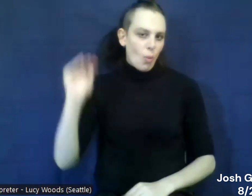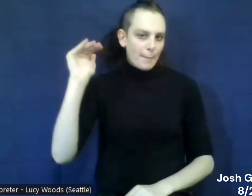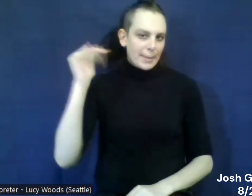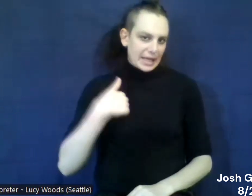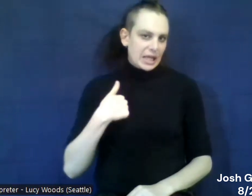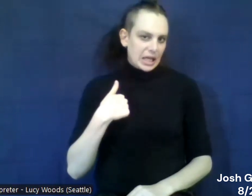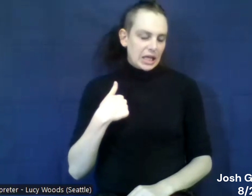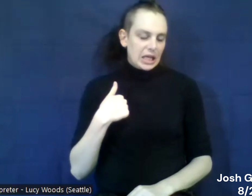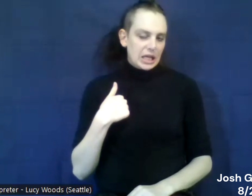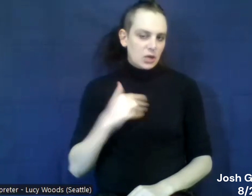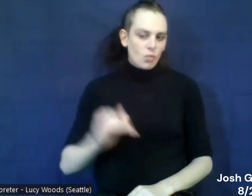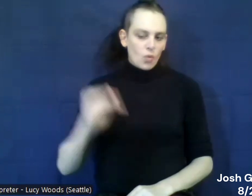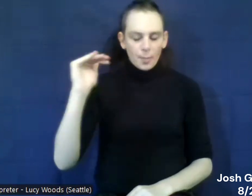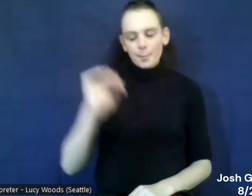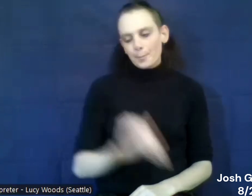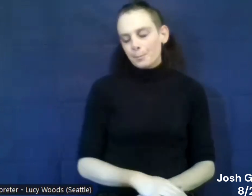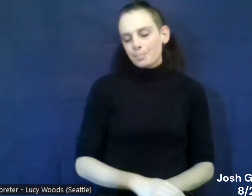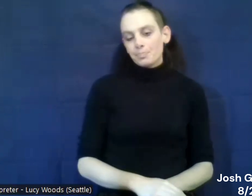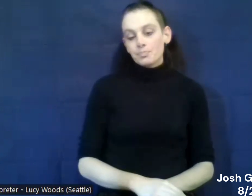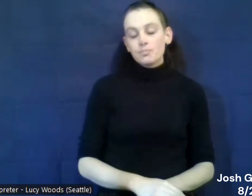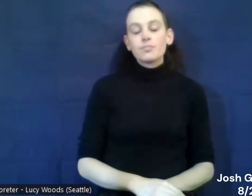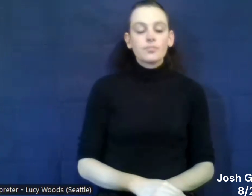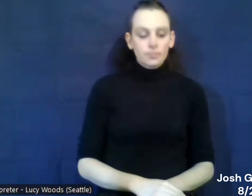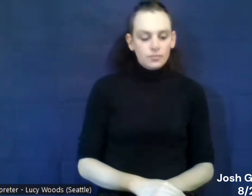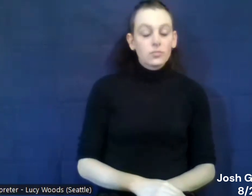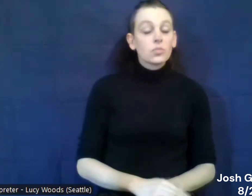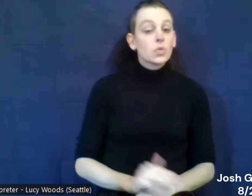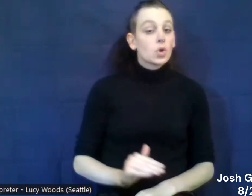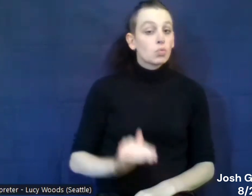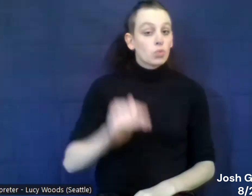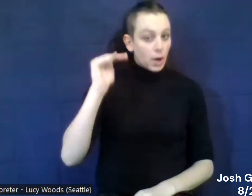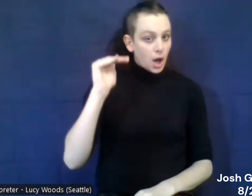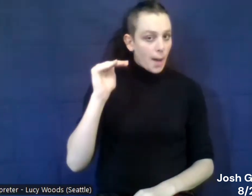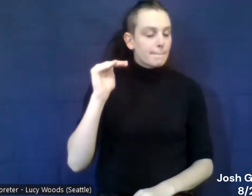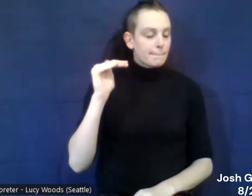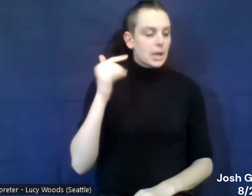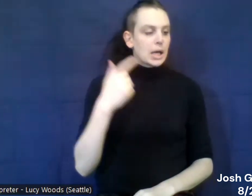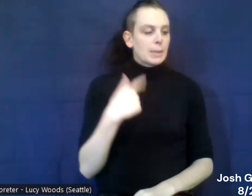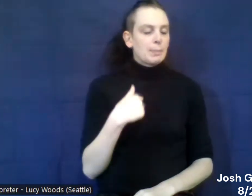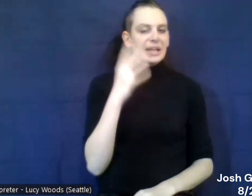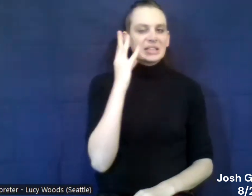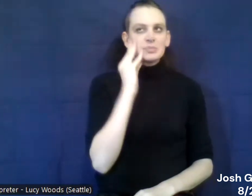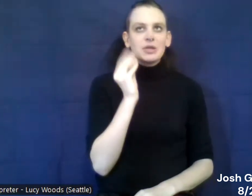The growing up, I experienced